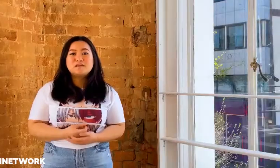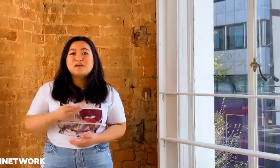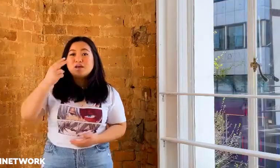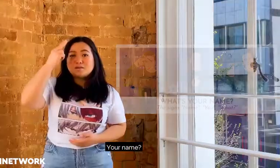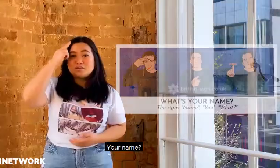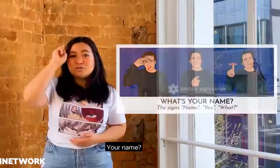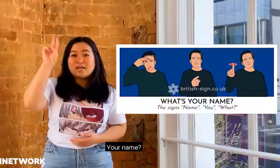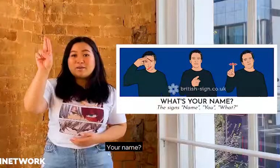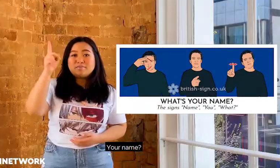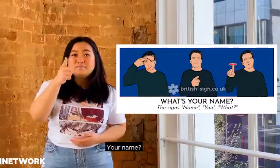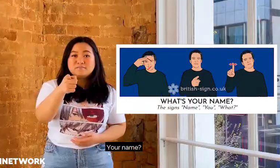Your name?